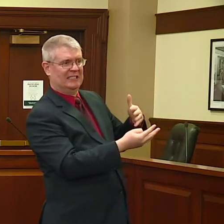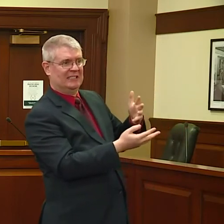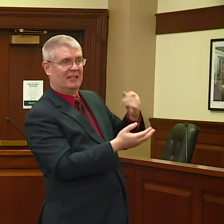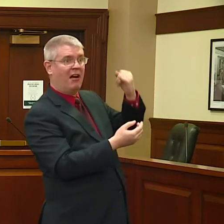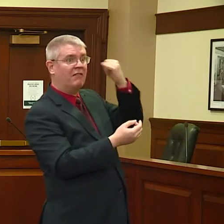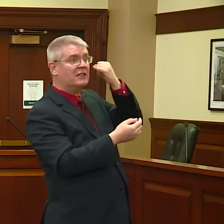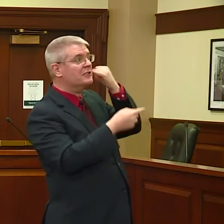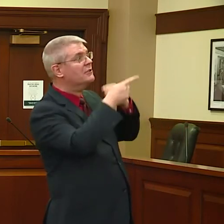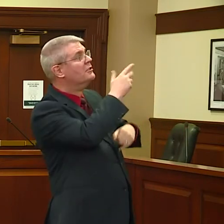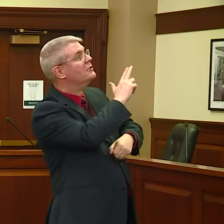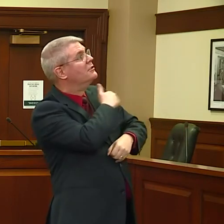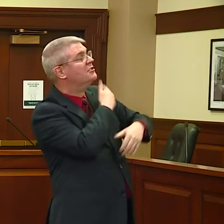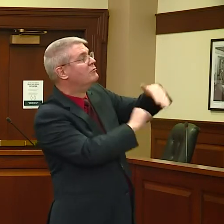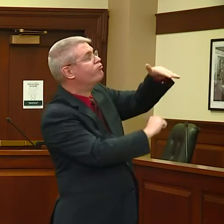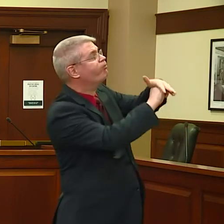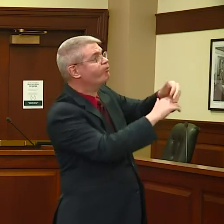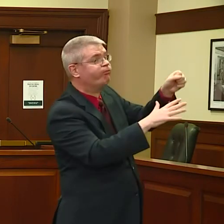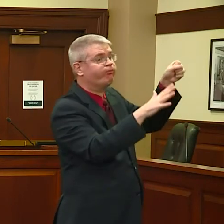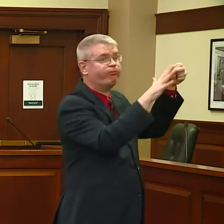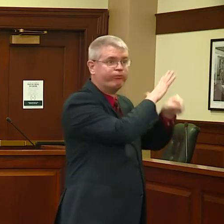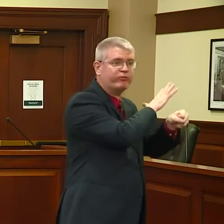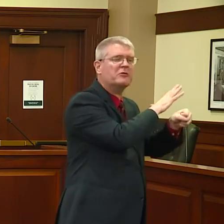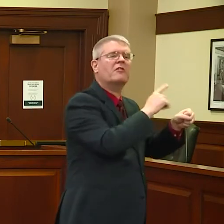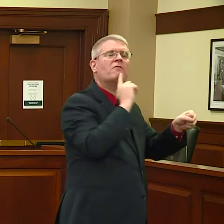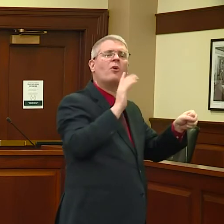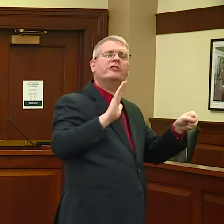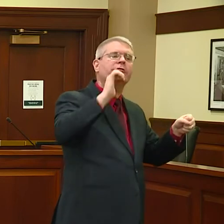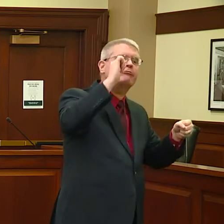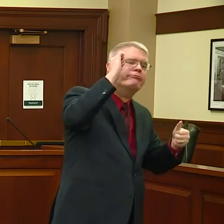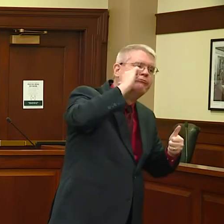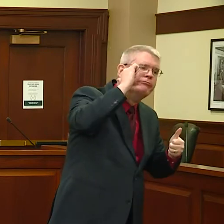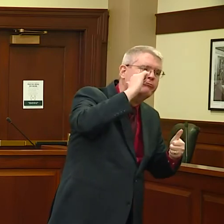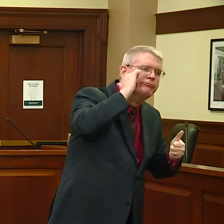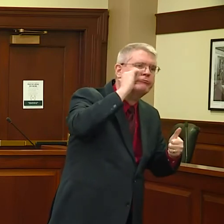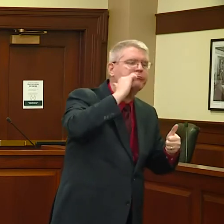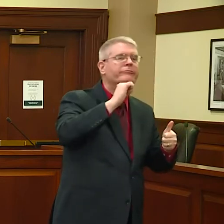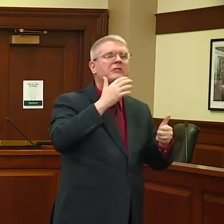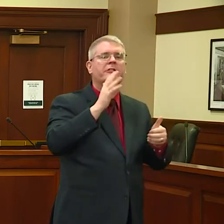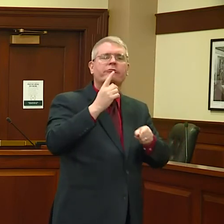medical procedure, to have a baby, or to get treatment for trauma.